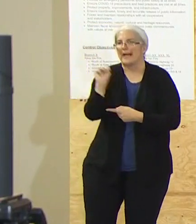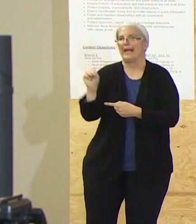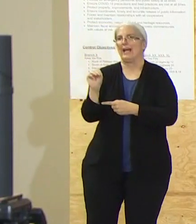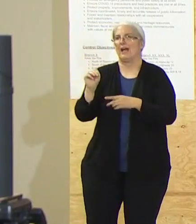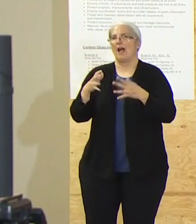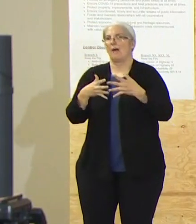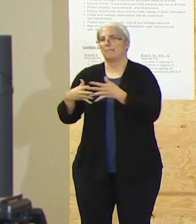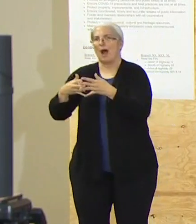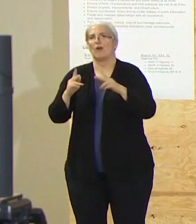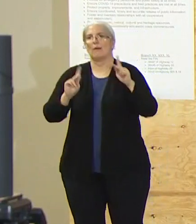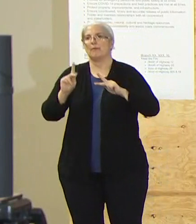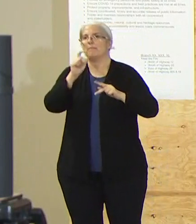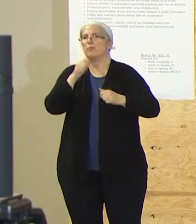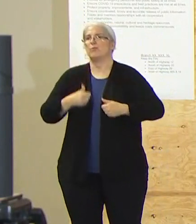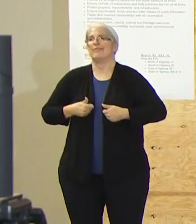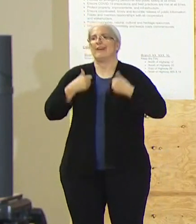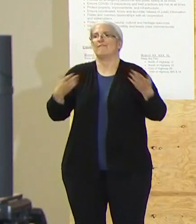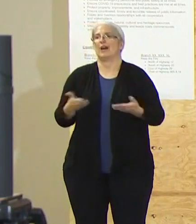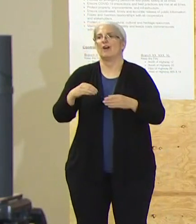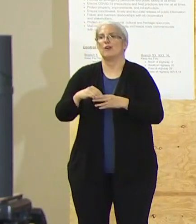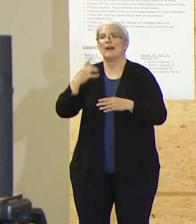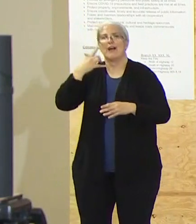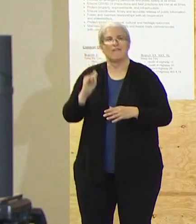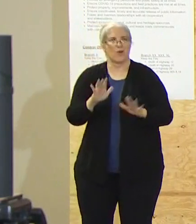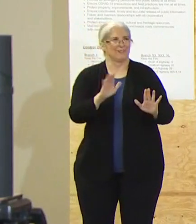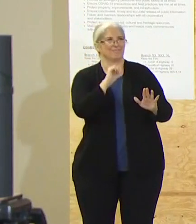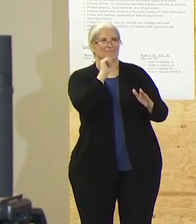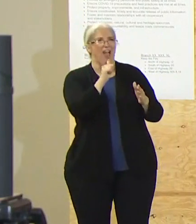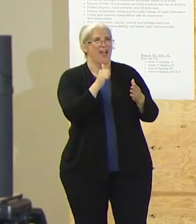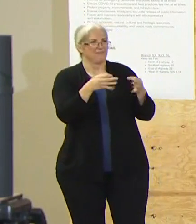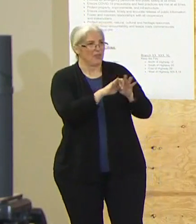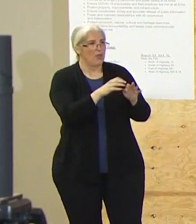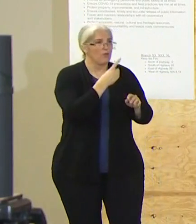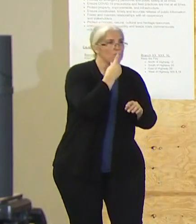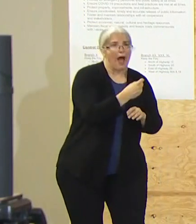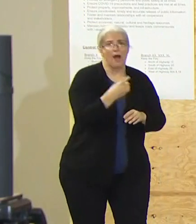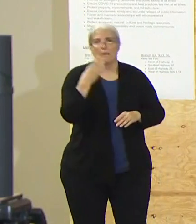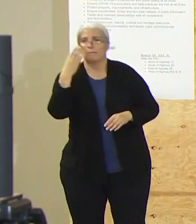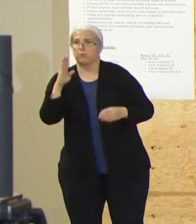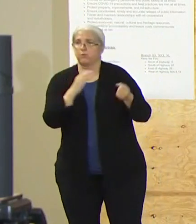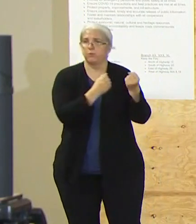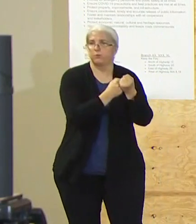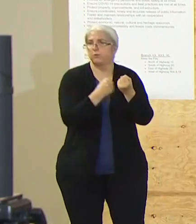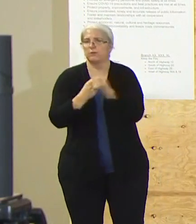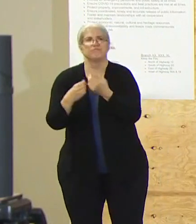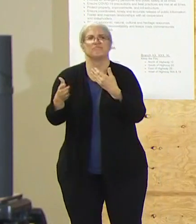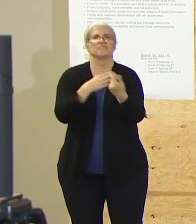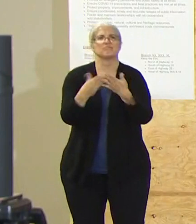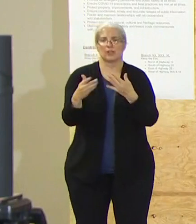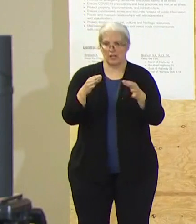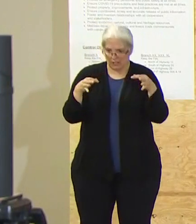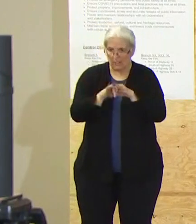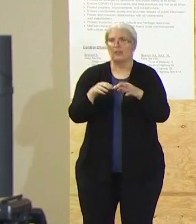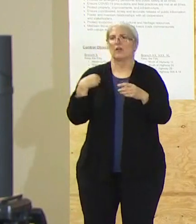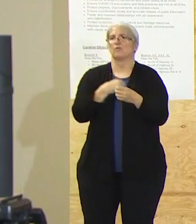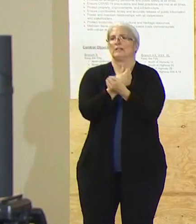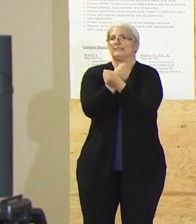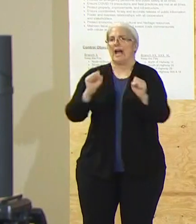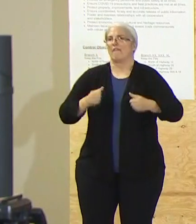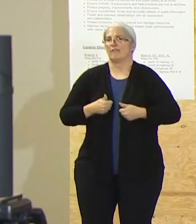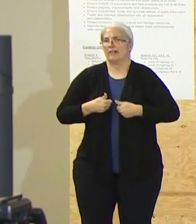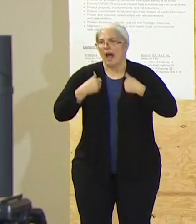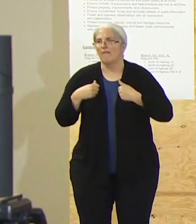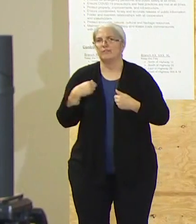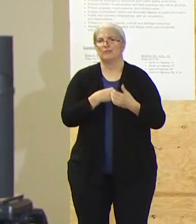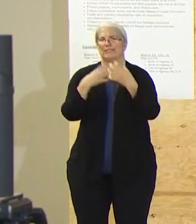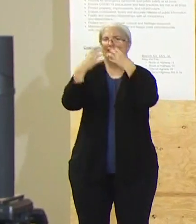red versus blue. At this point, we're here to save lives, because everybody deserves to be protected. Everybody in this crisis